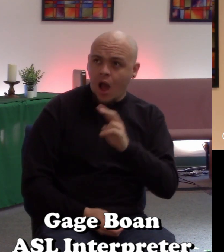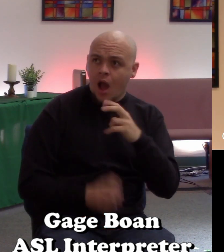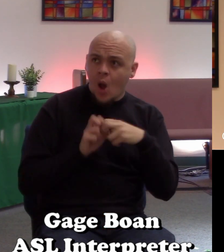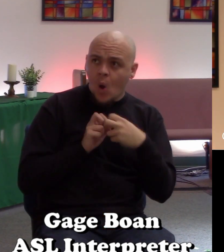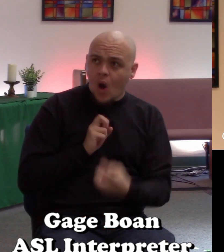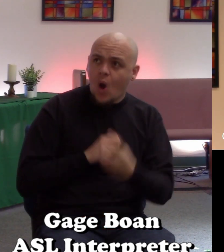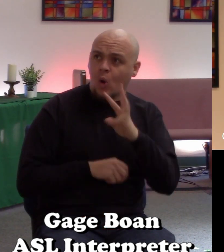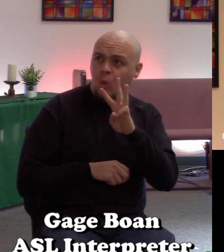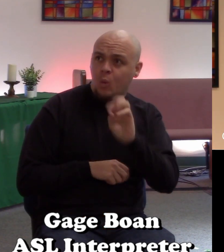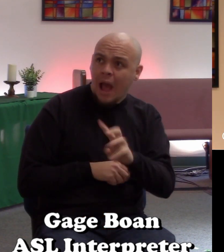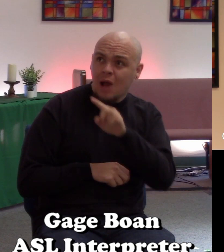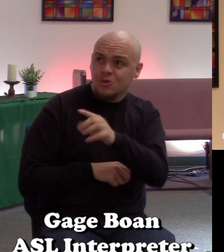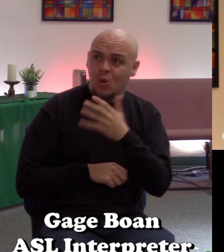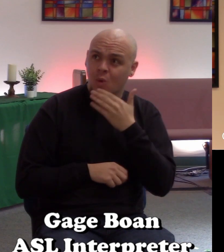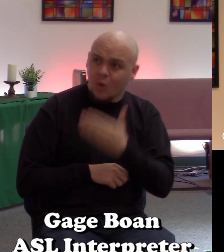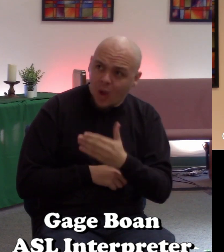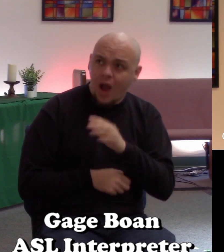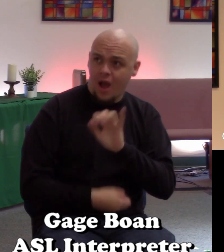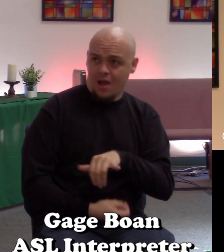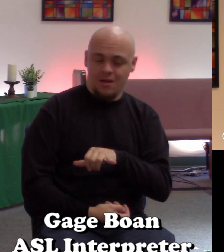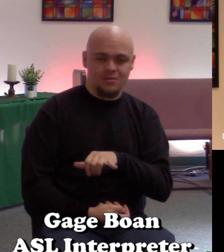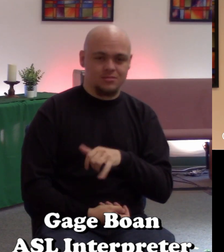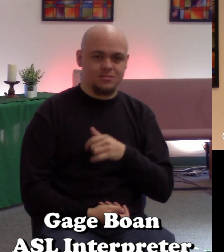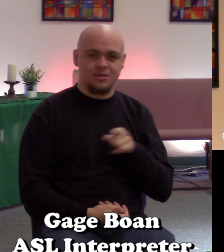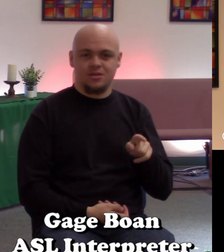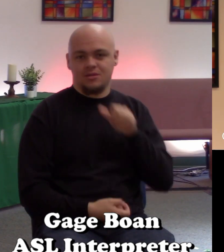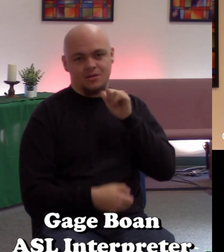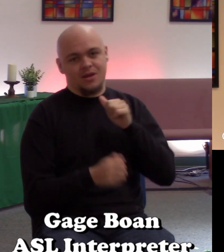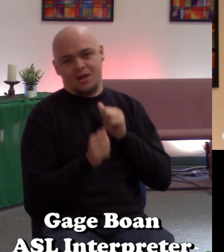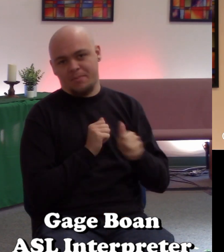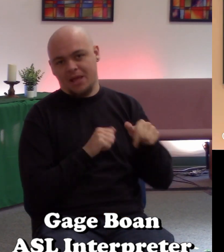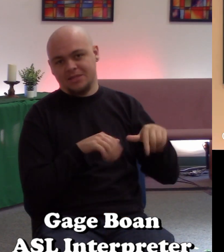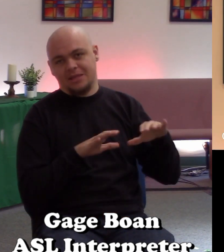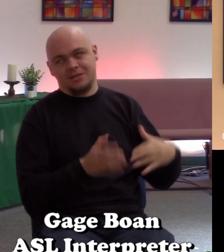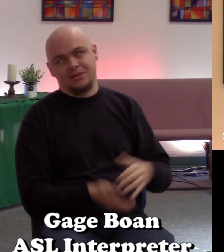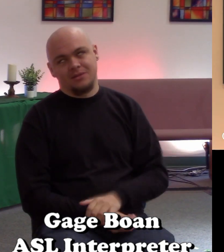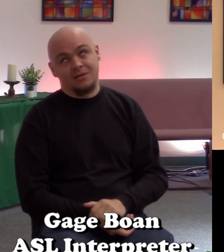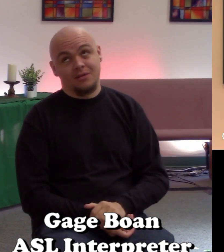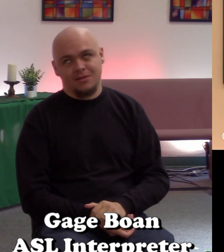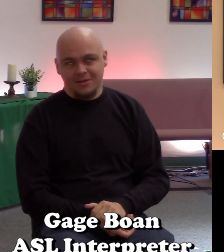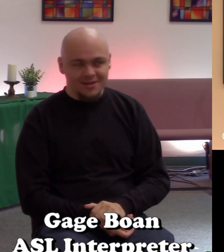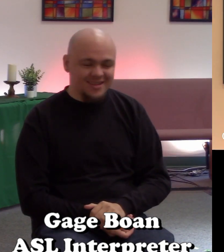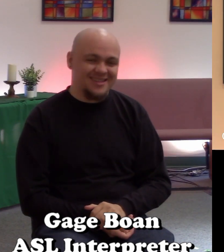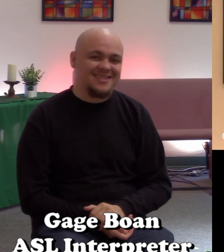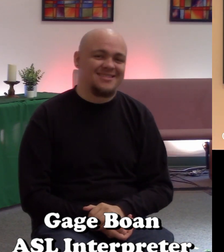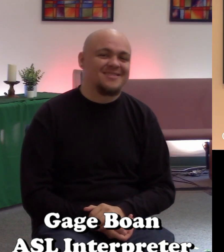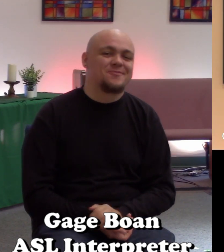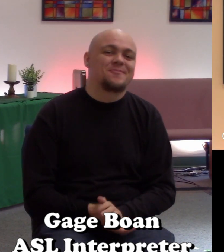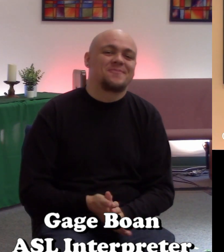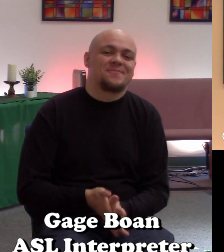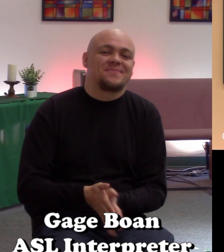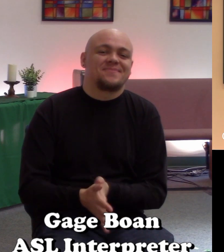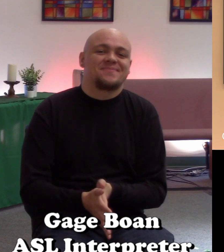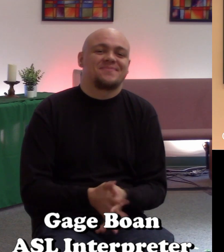that kid went, wow, you really do. I'm like, oh, you're not going to pass this class.